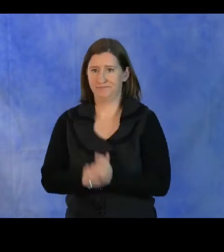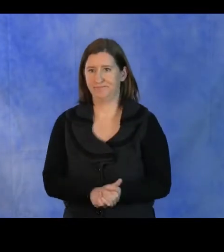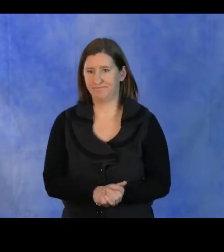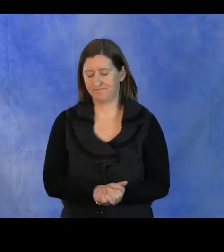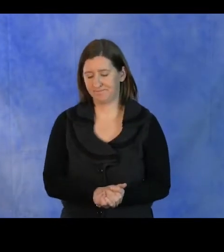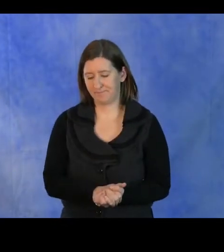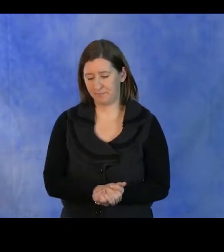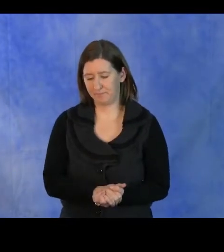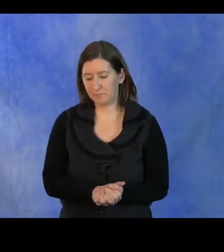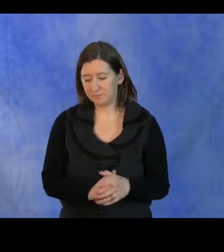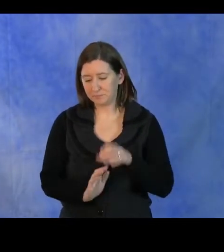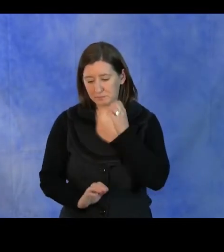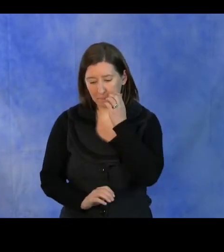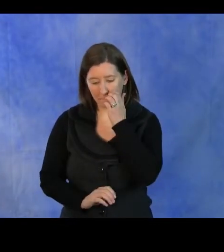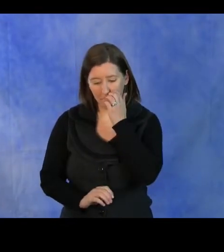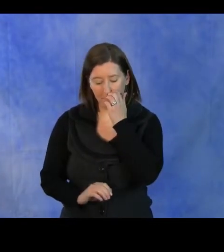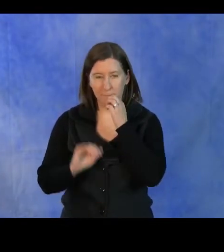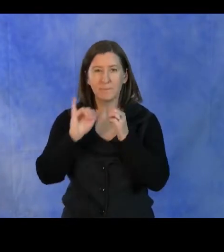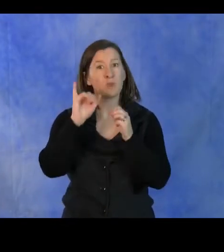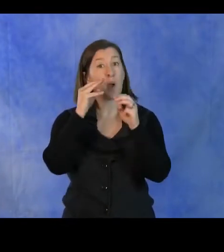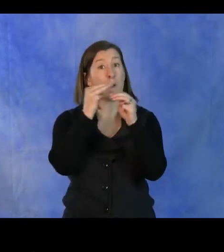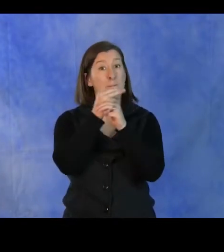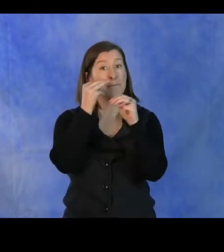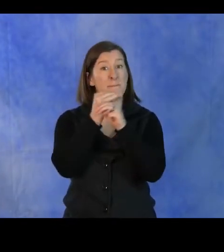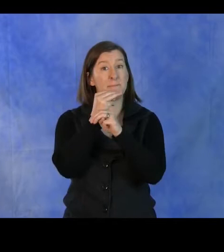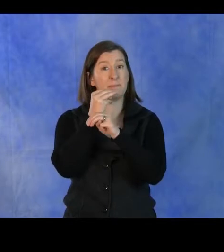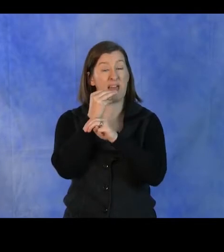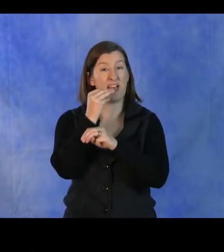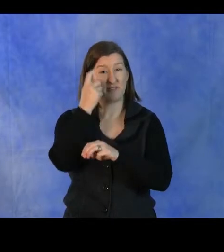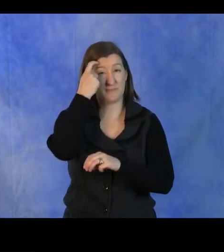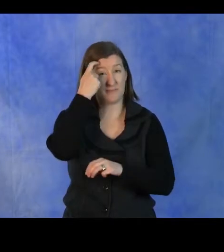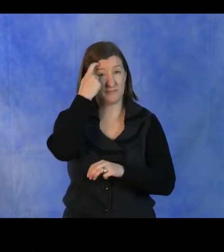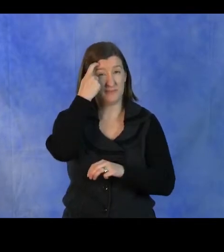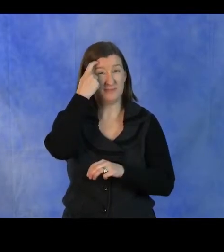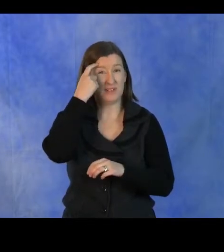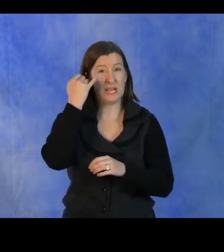word. And then I'll know it in the future.